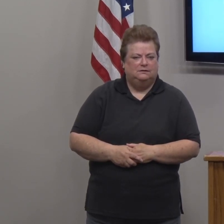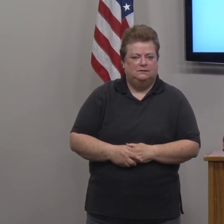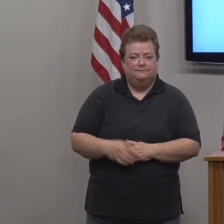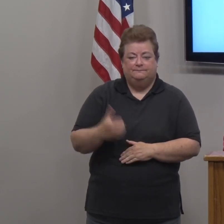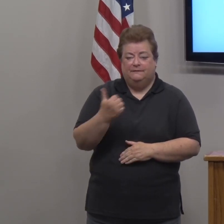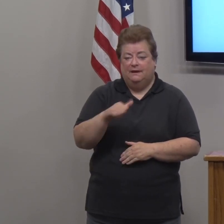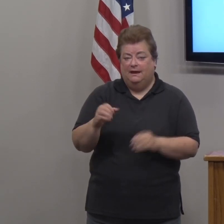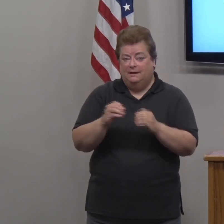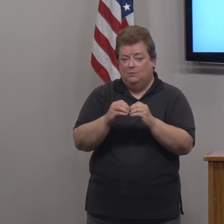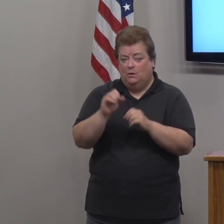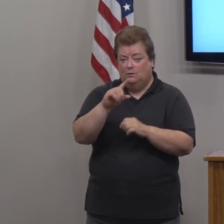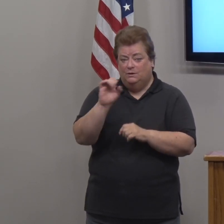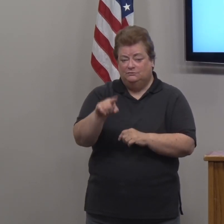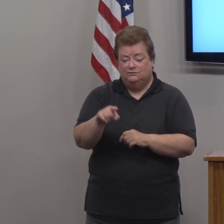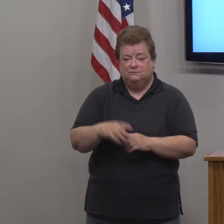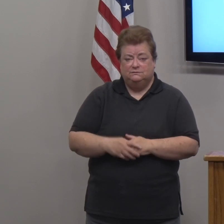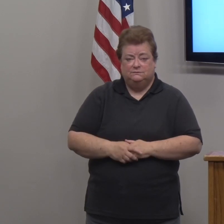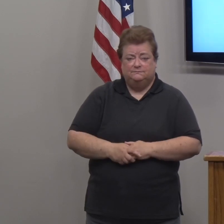Are there other questions today?